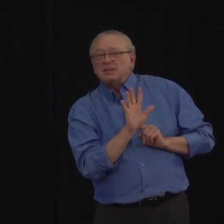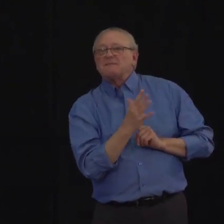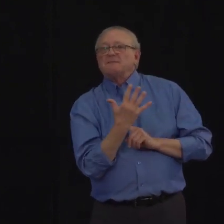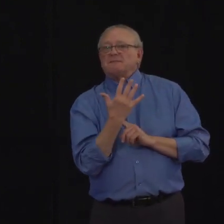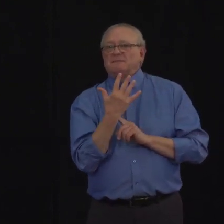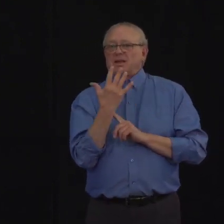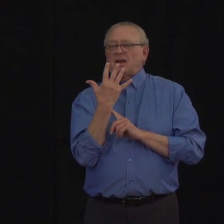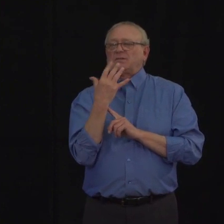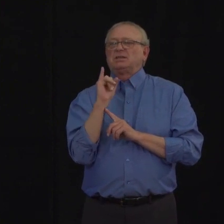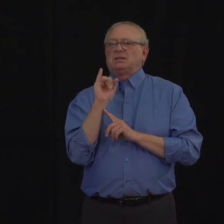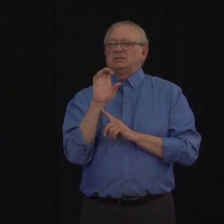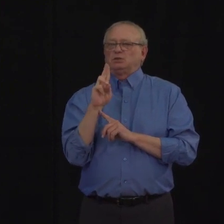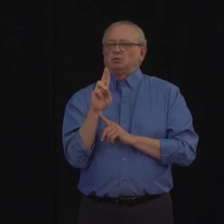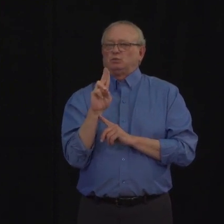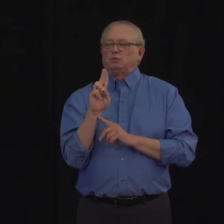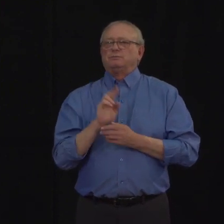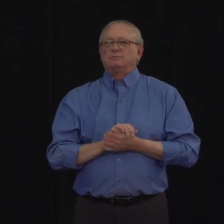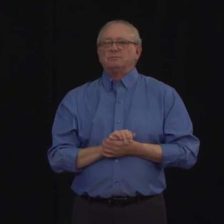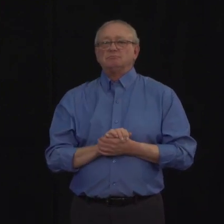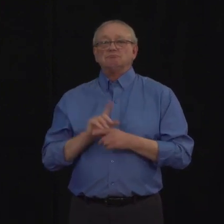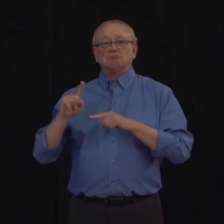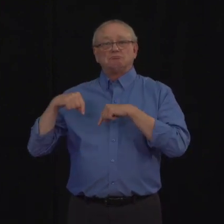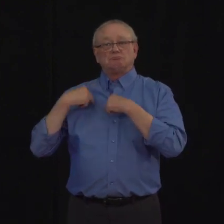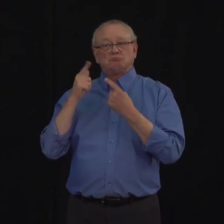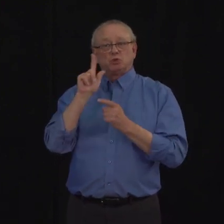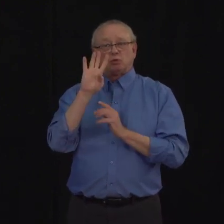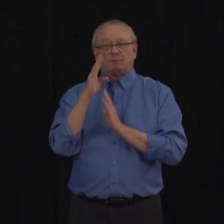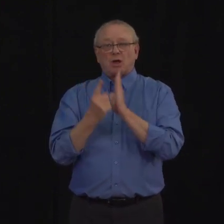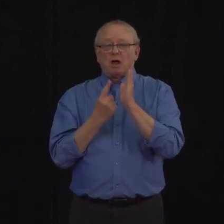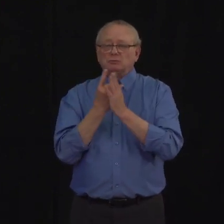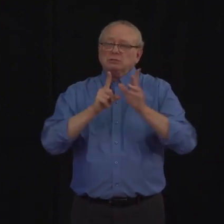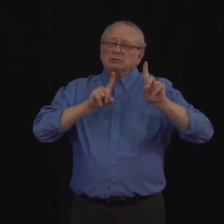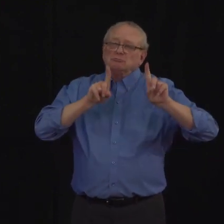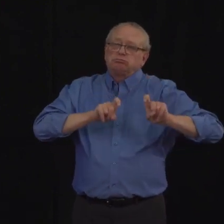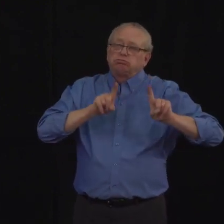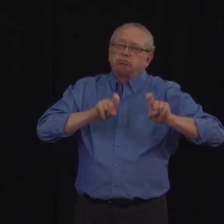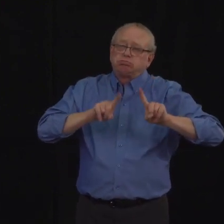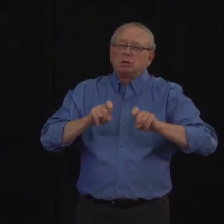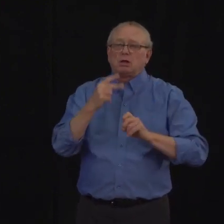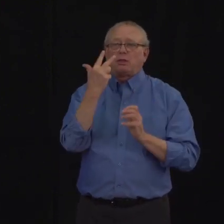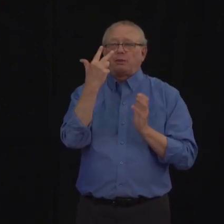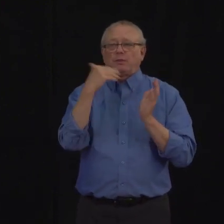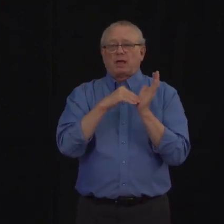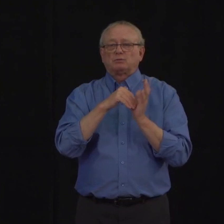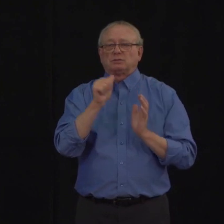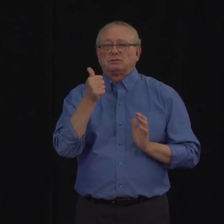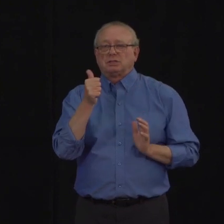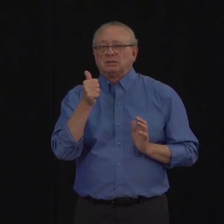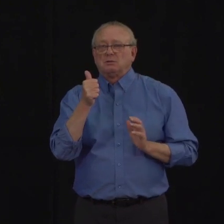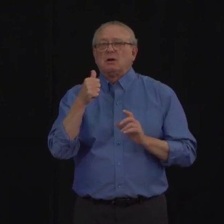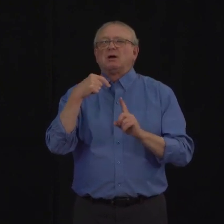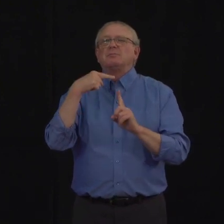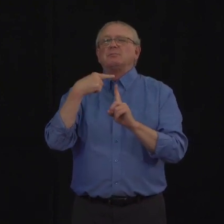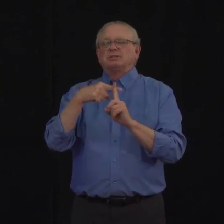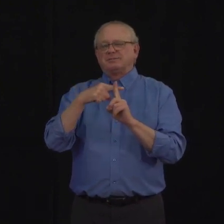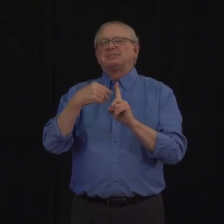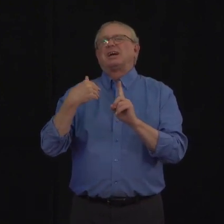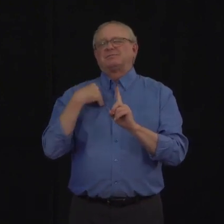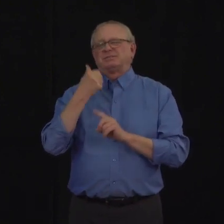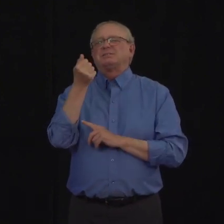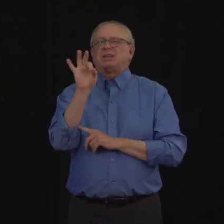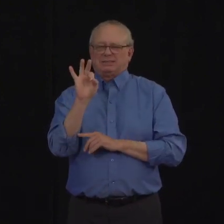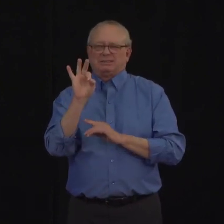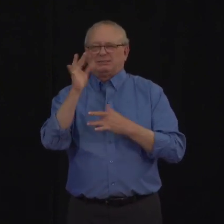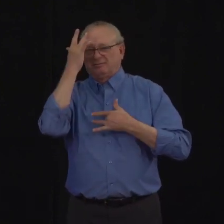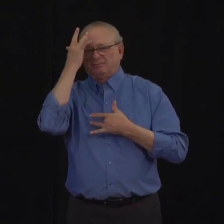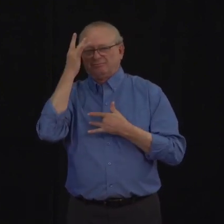out of 3,010 new test results, there were 19 new cases. Sadly, I must report 3 new deaths